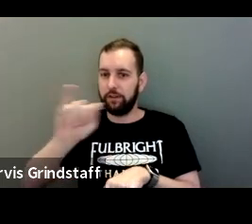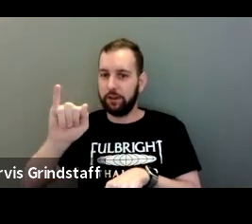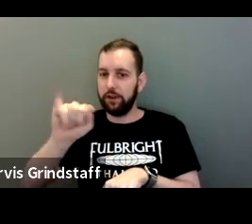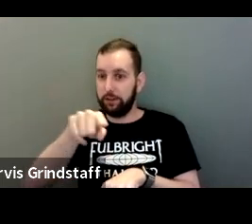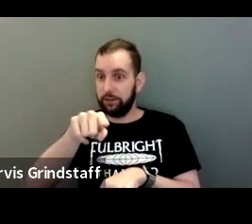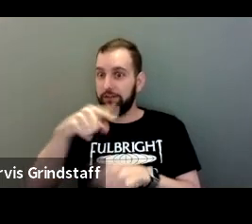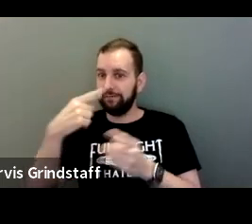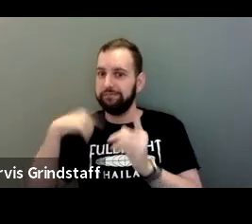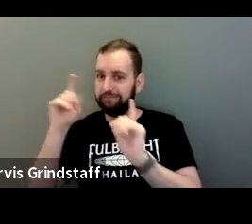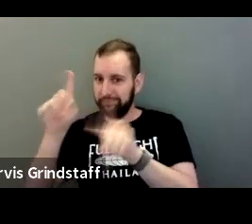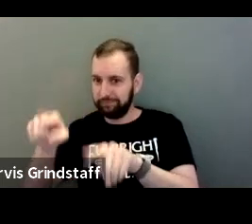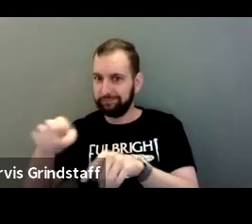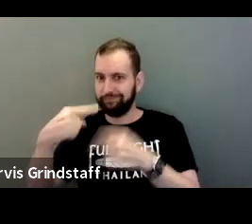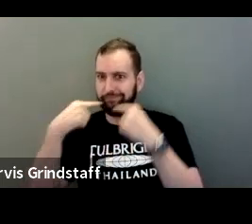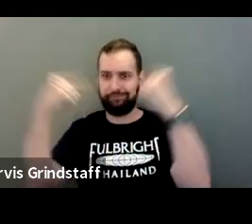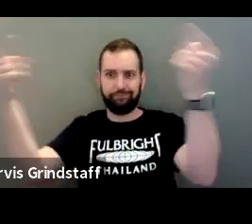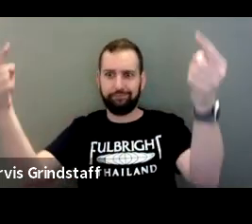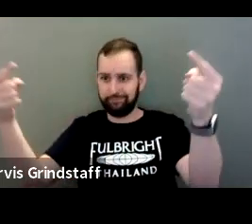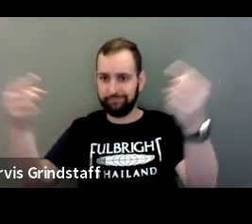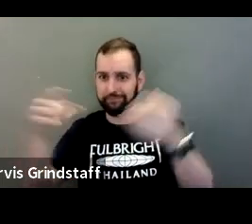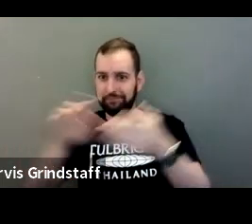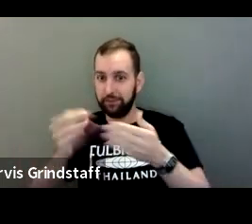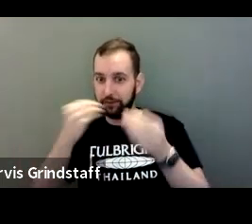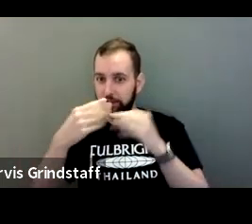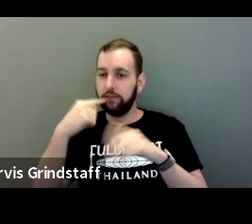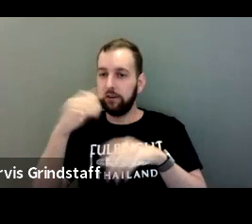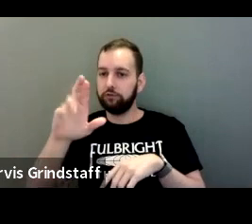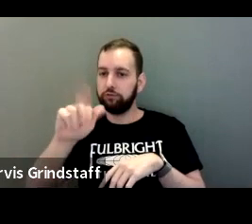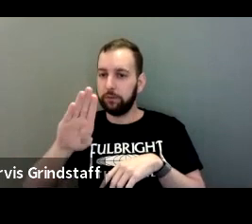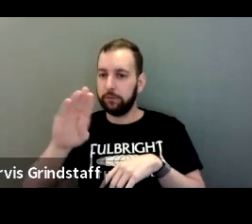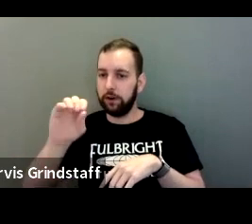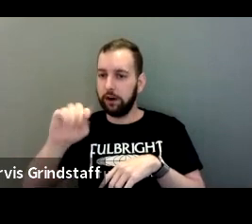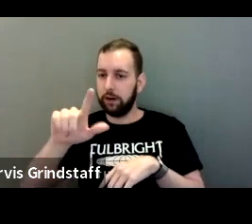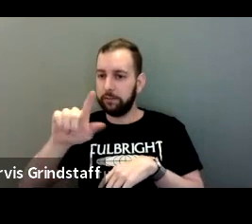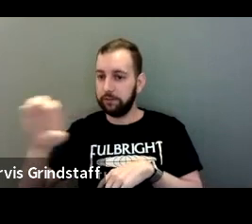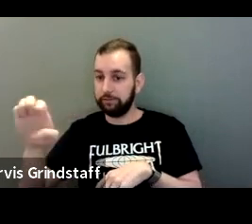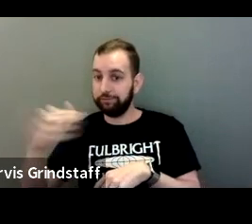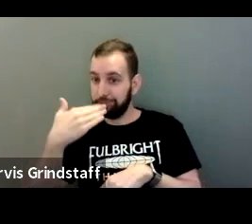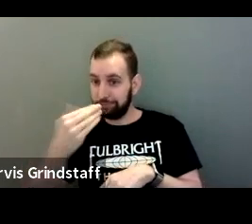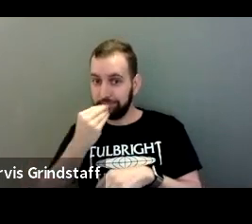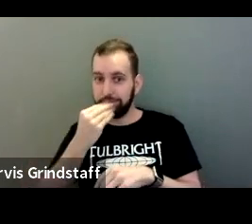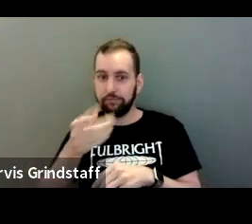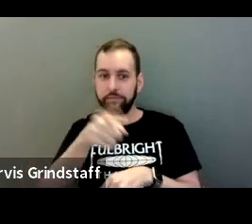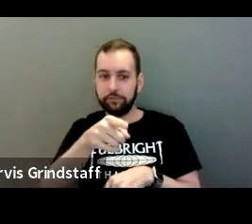Netflix original documentary series, Street Food in Asia. So I went there, very